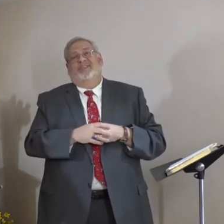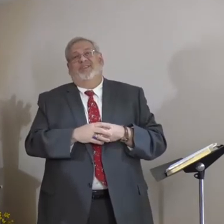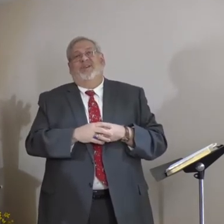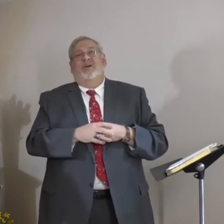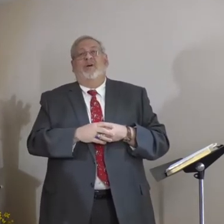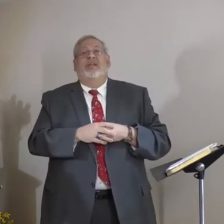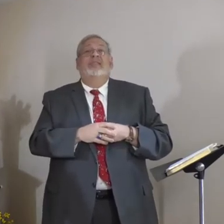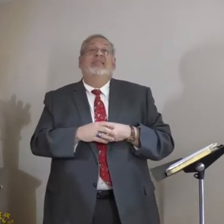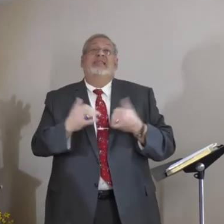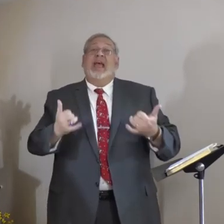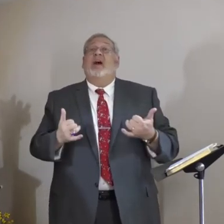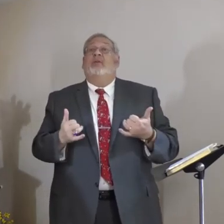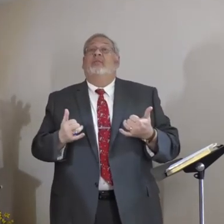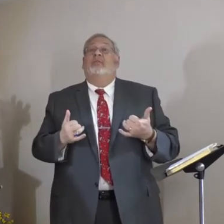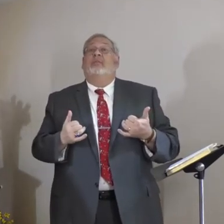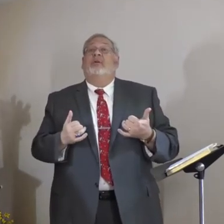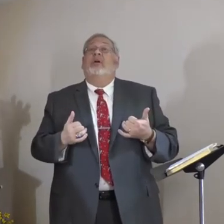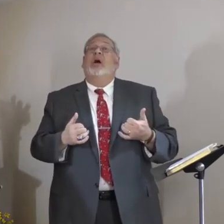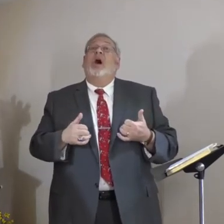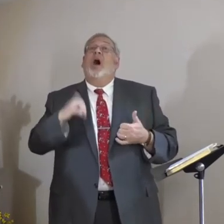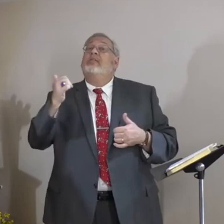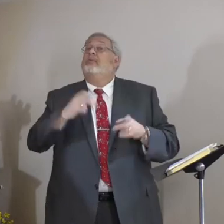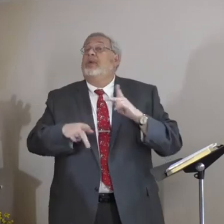else under control at your home, now what are you doing for others?